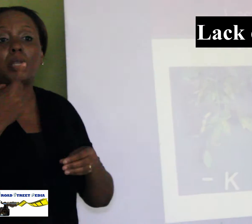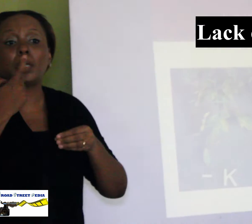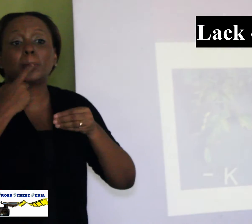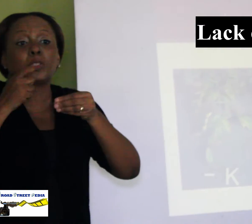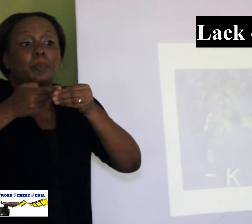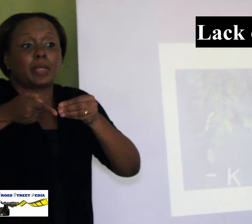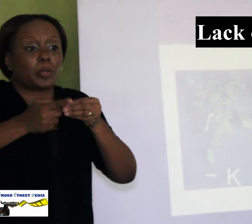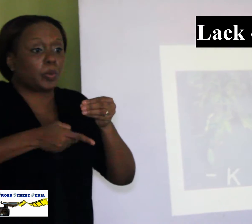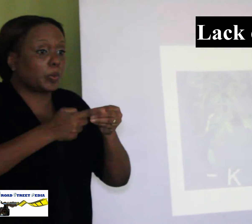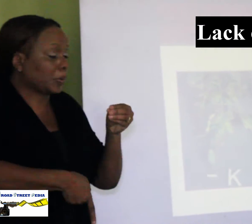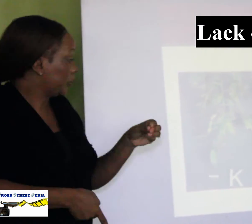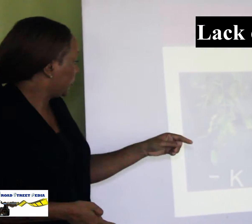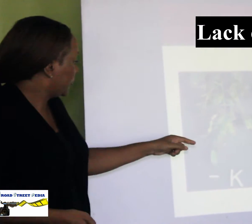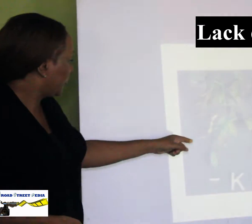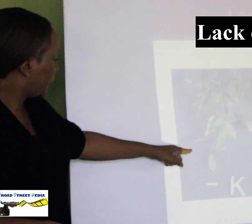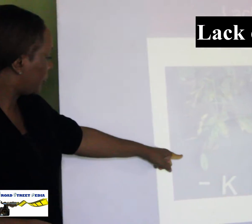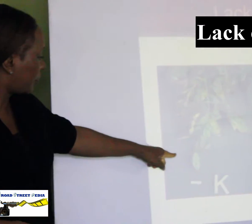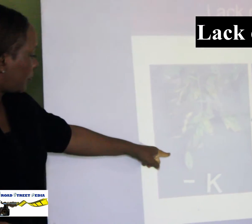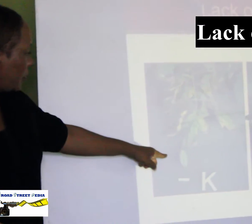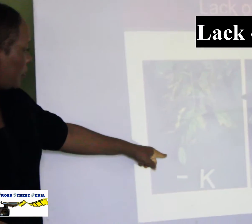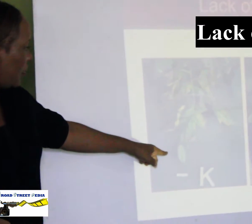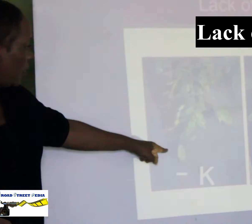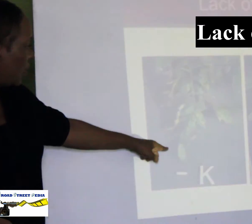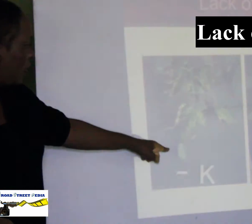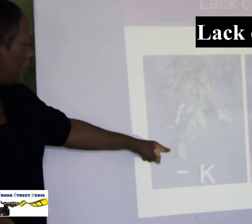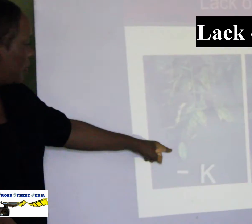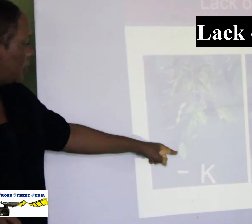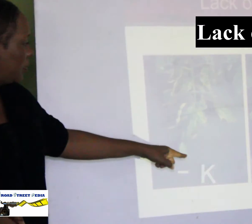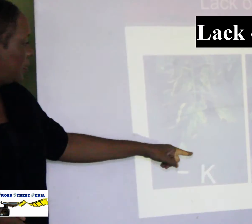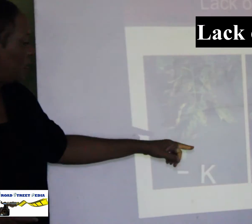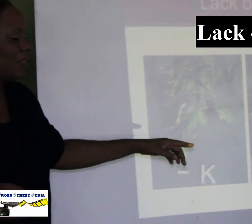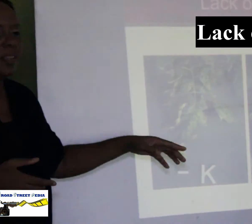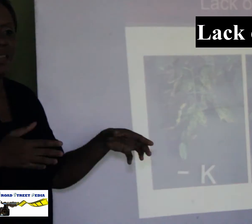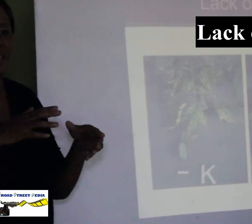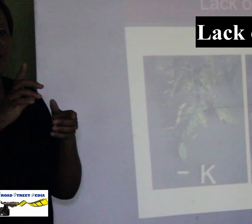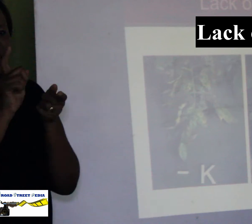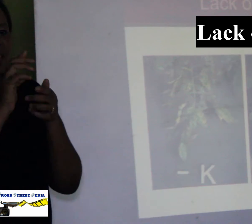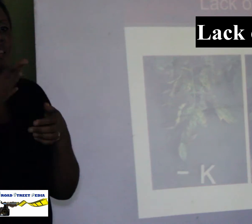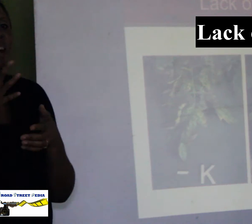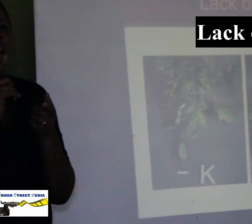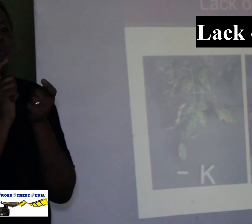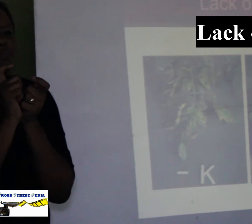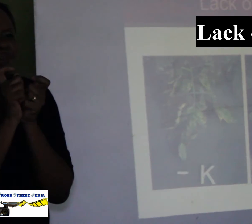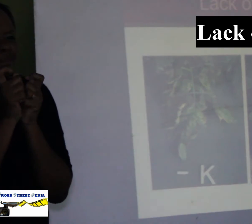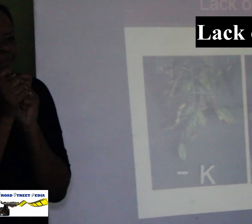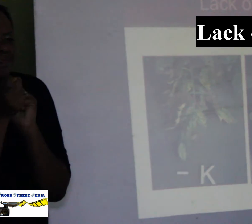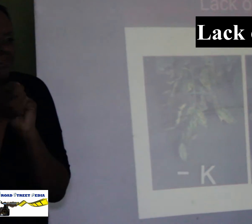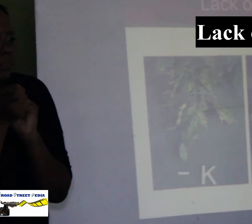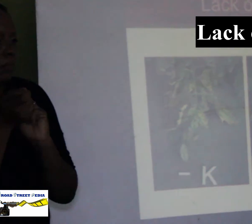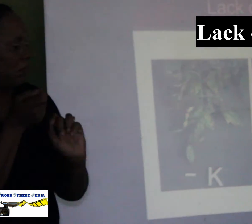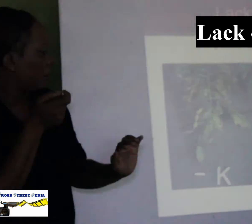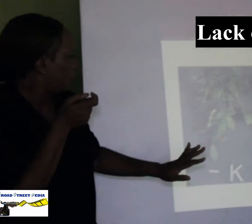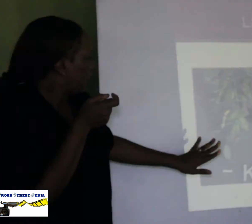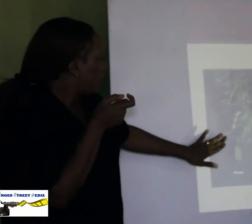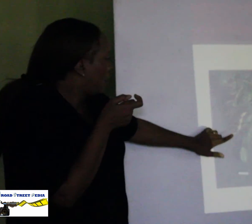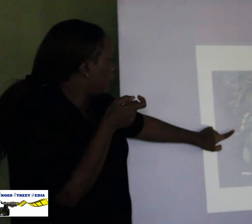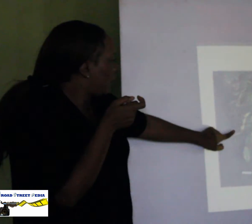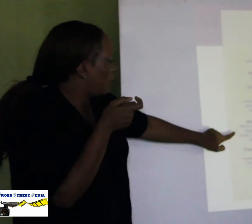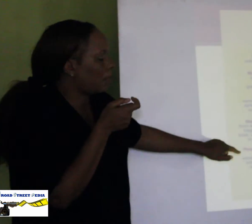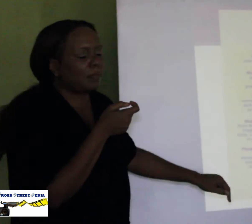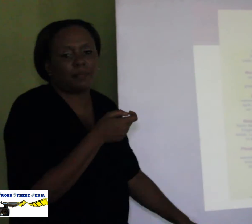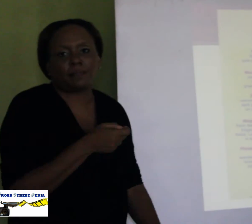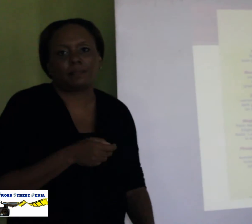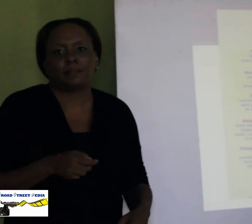not as dark, but you can see the leaf actually turning here, or what we call the wilting. That is when it's lacking